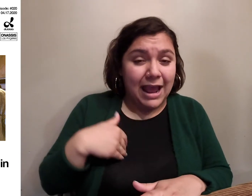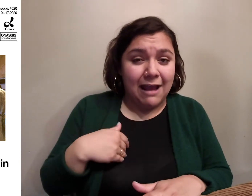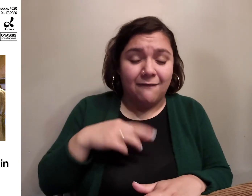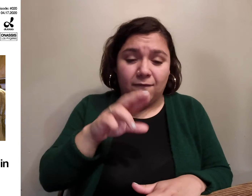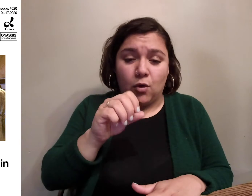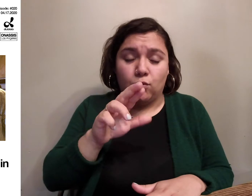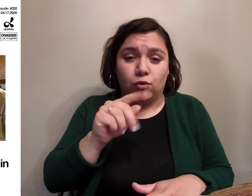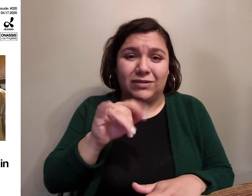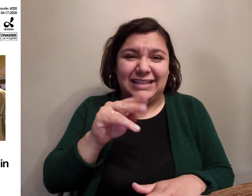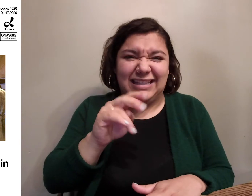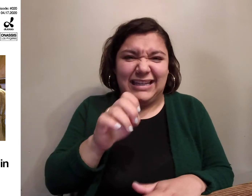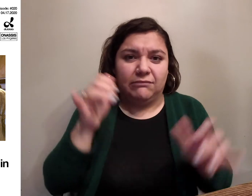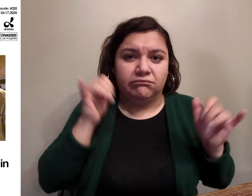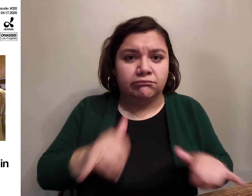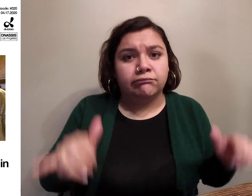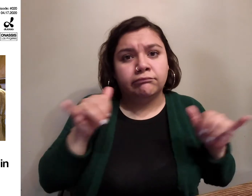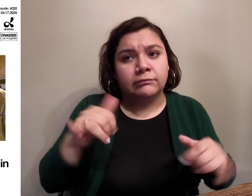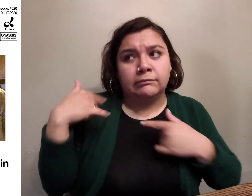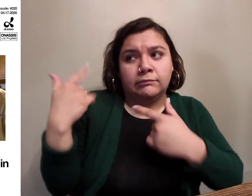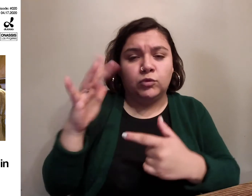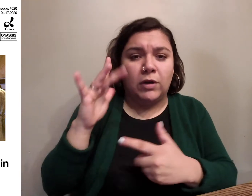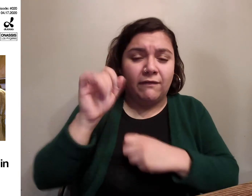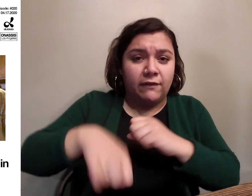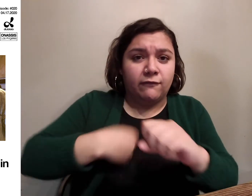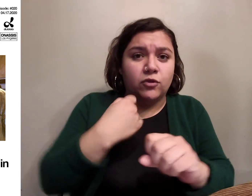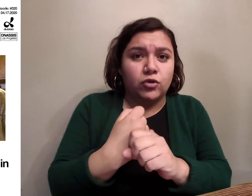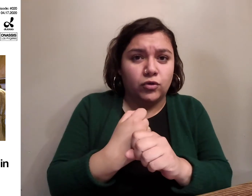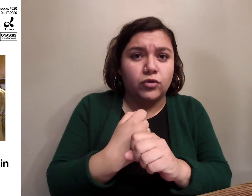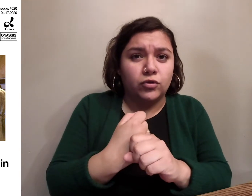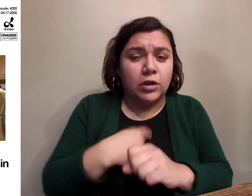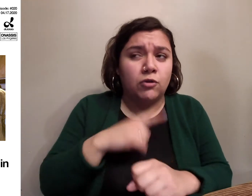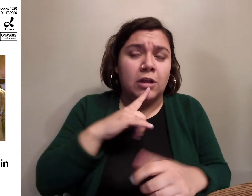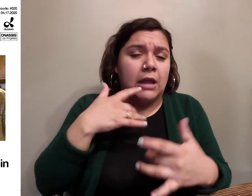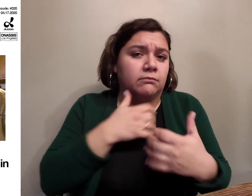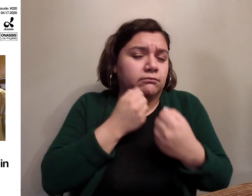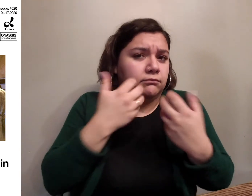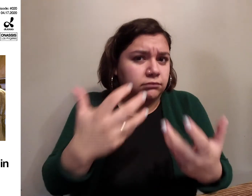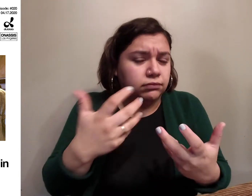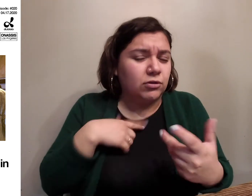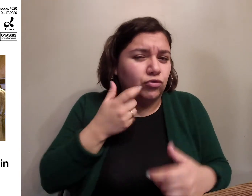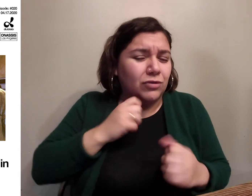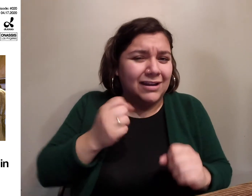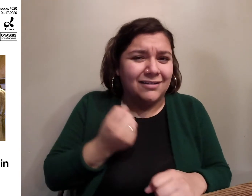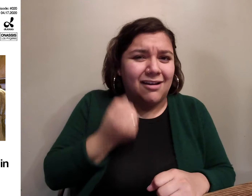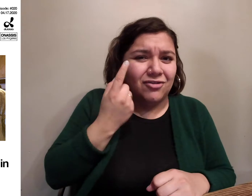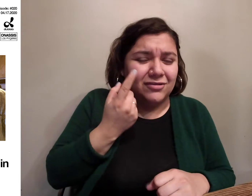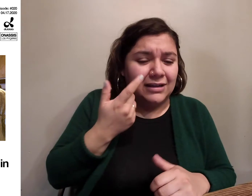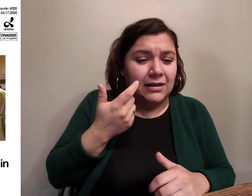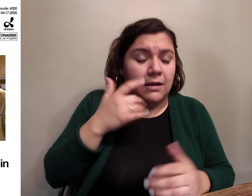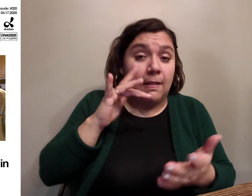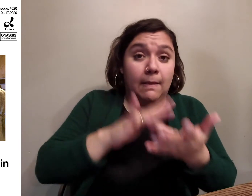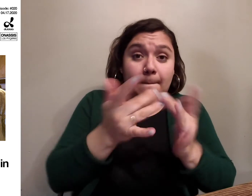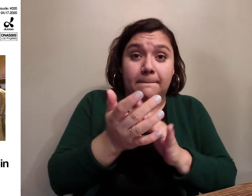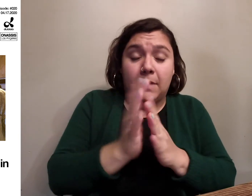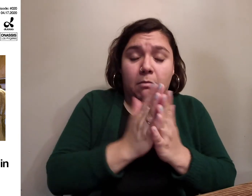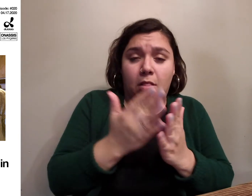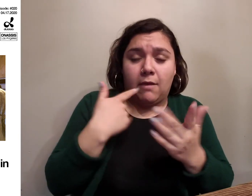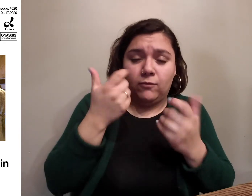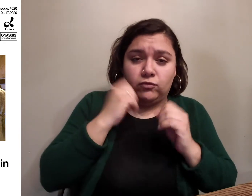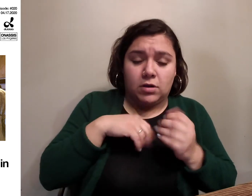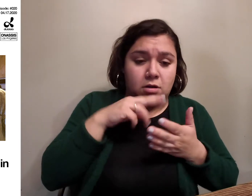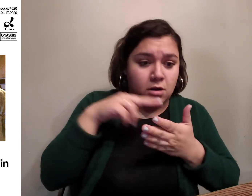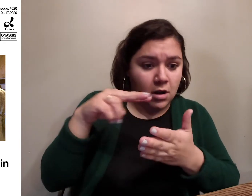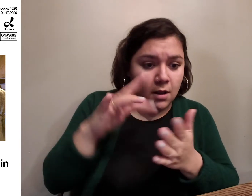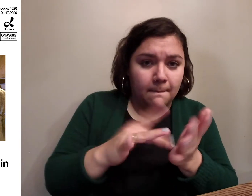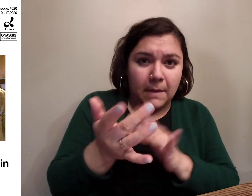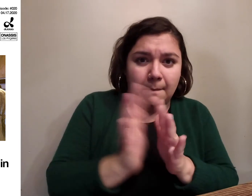25 years, I do a very exhaustive understanding of the Bible, and I read it as literature. I read it as art. I